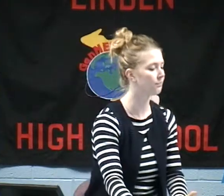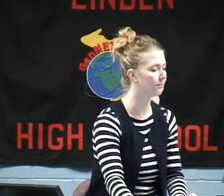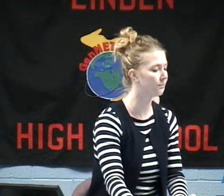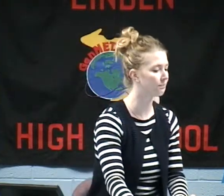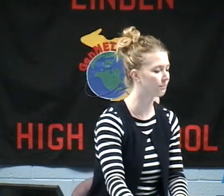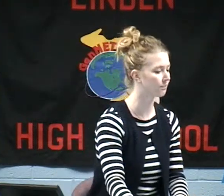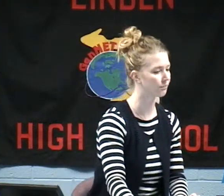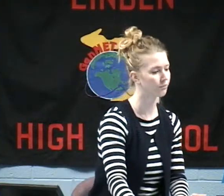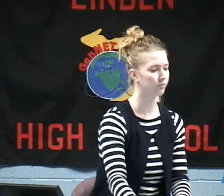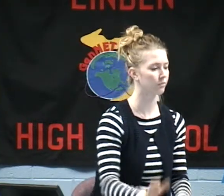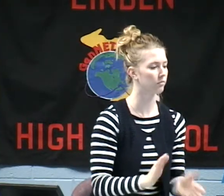Mm.